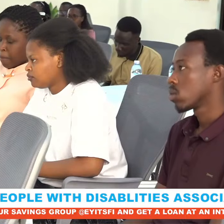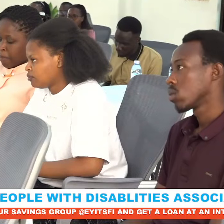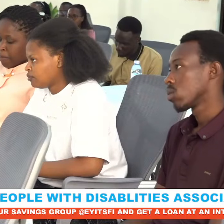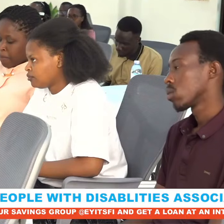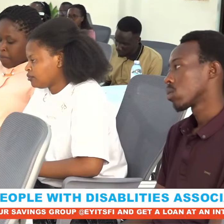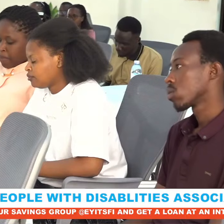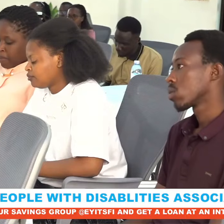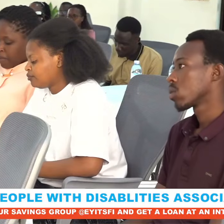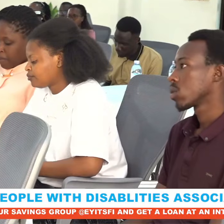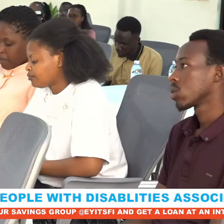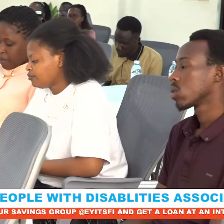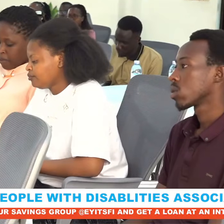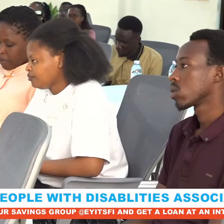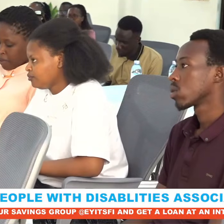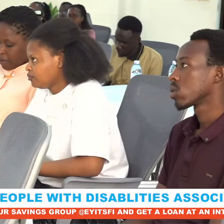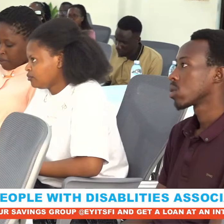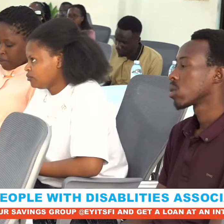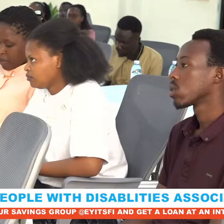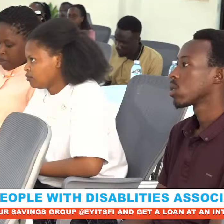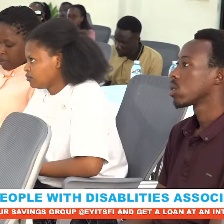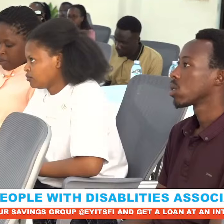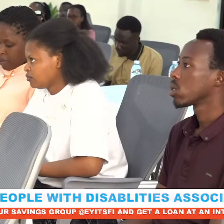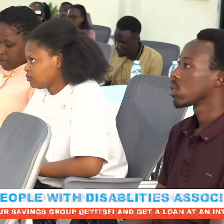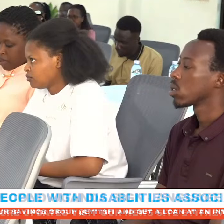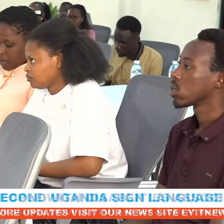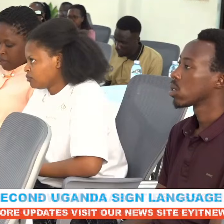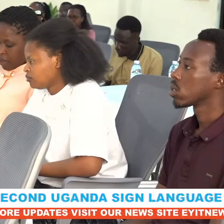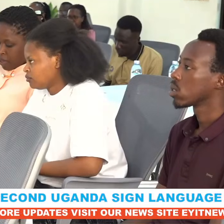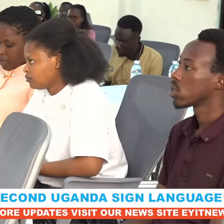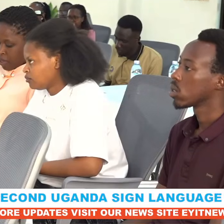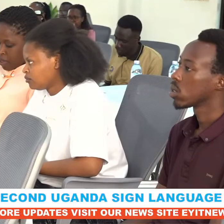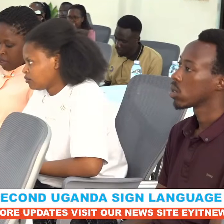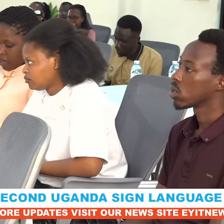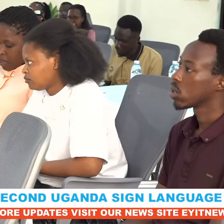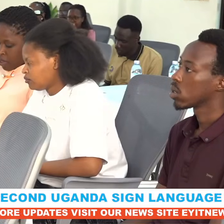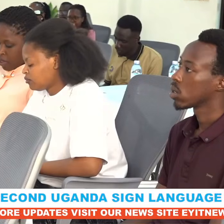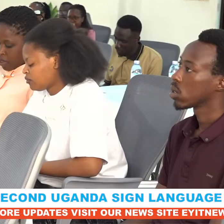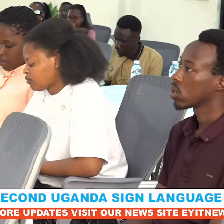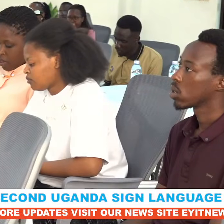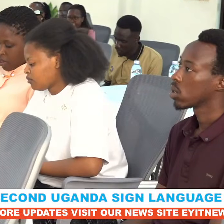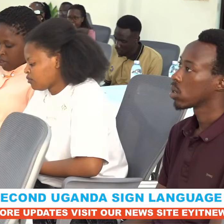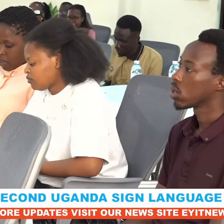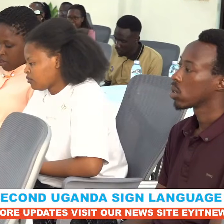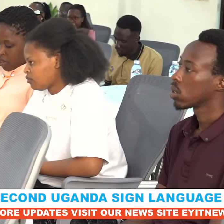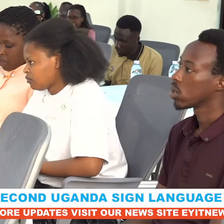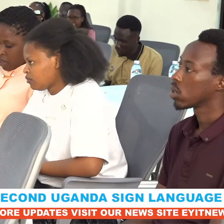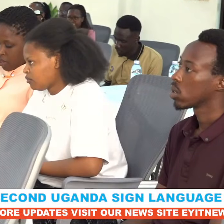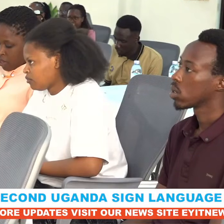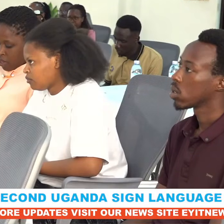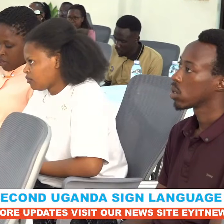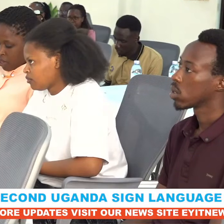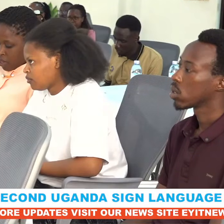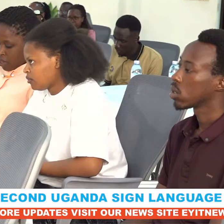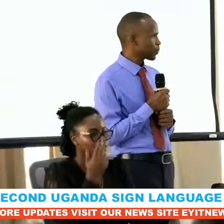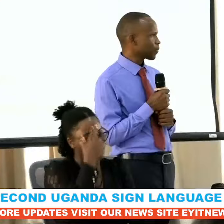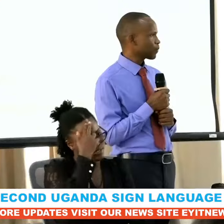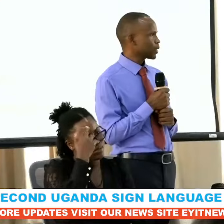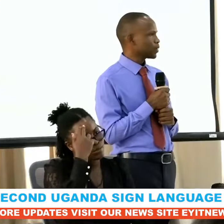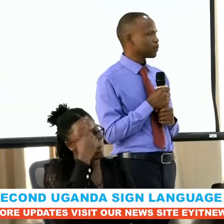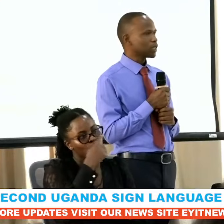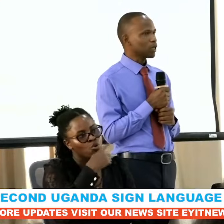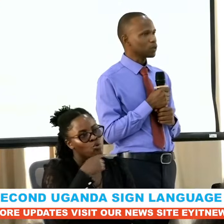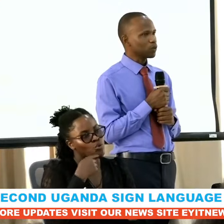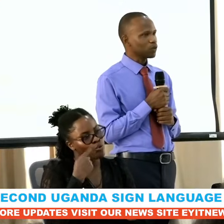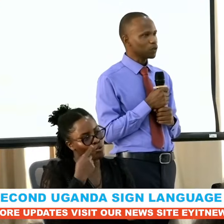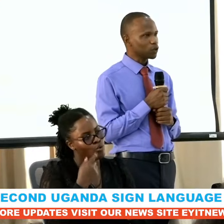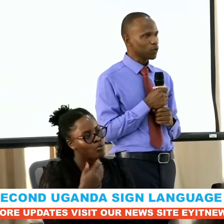received 95 students who had applied and wanted to do the course.